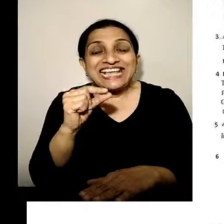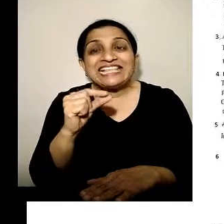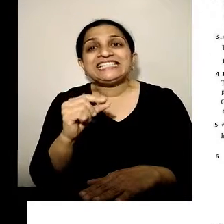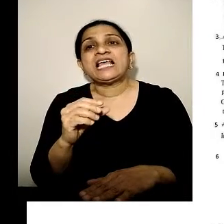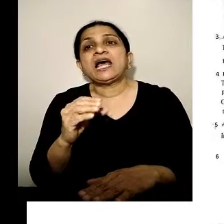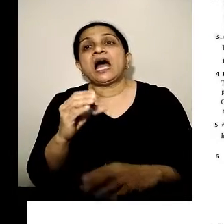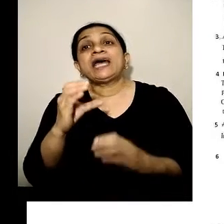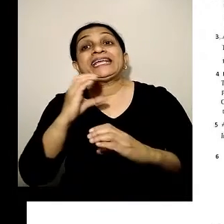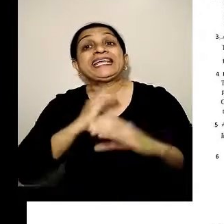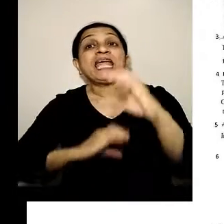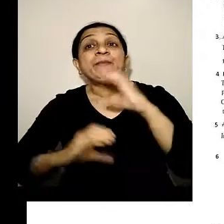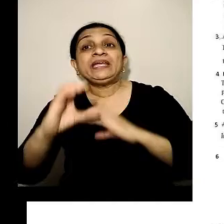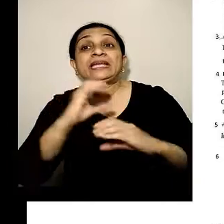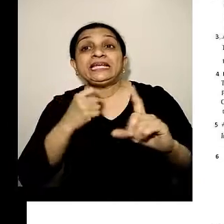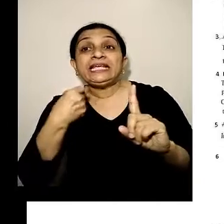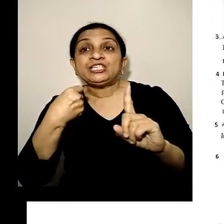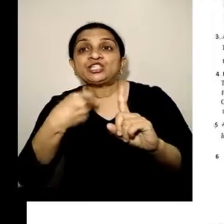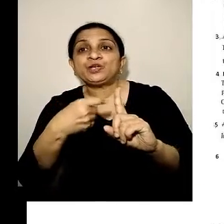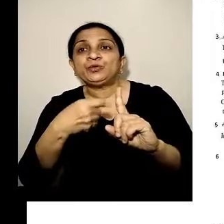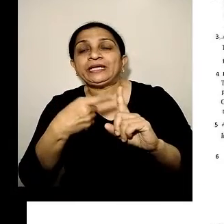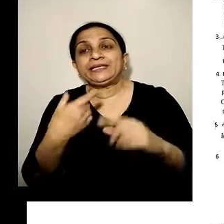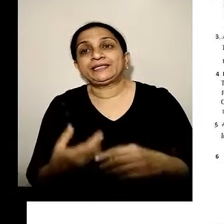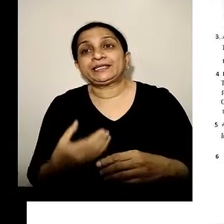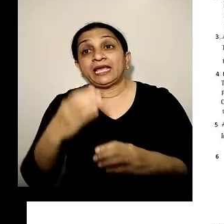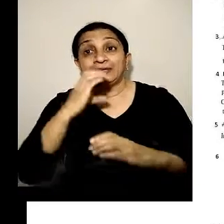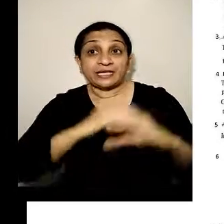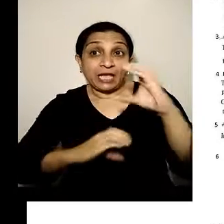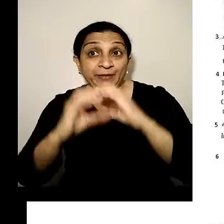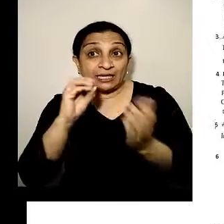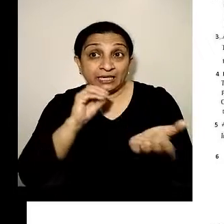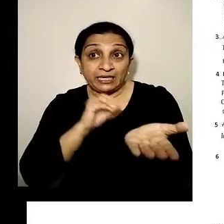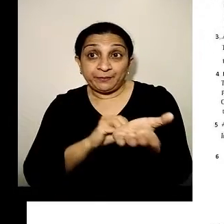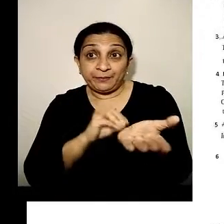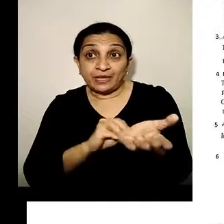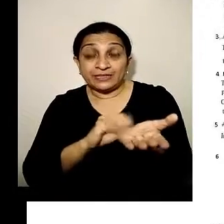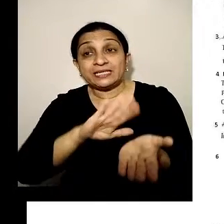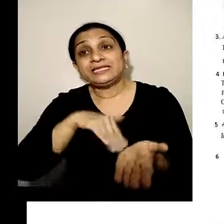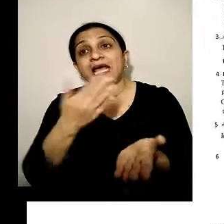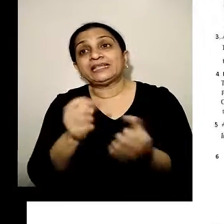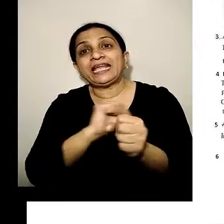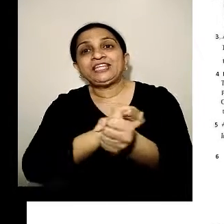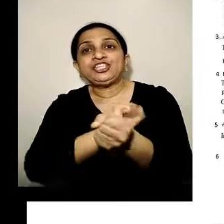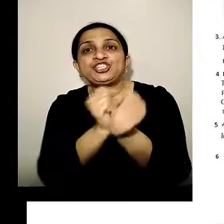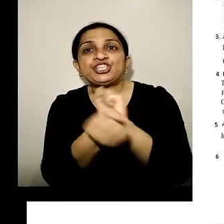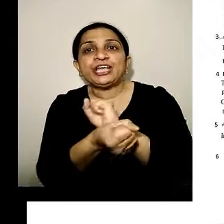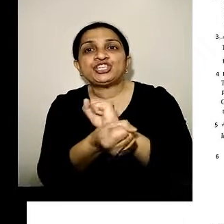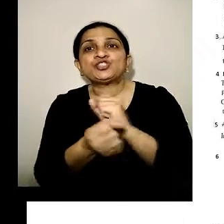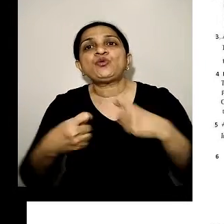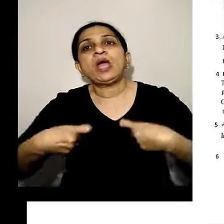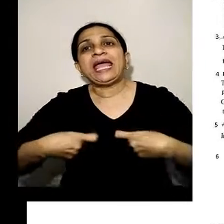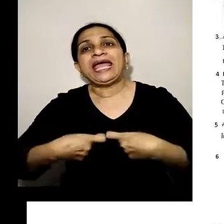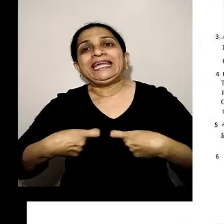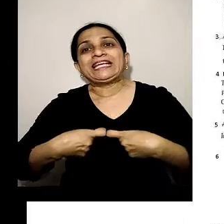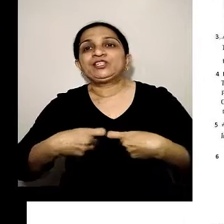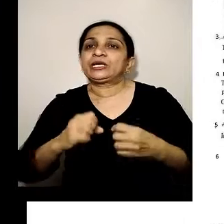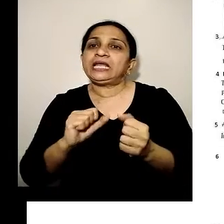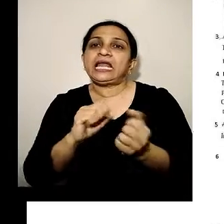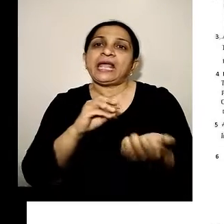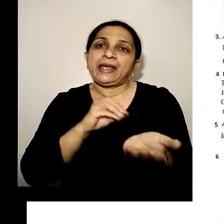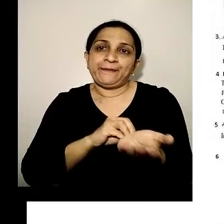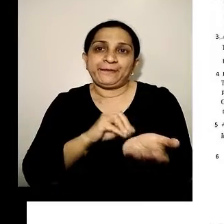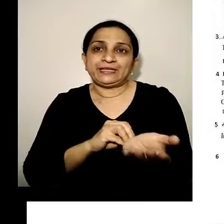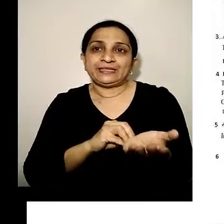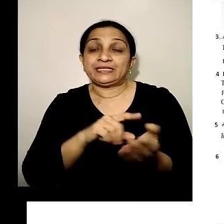sensory cells are chemically stimulated. The chemical impulses are then changed to